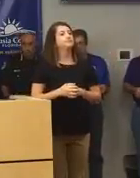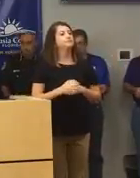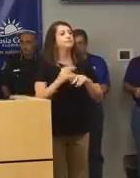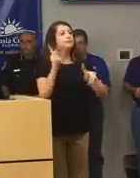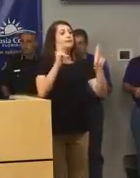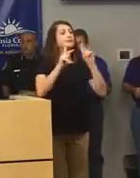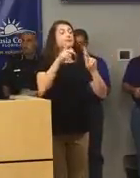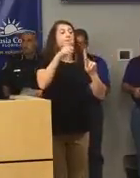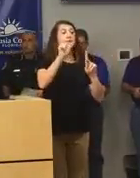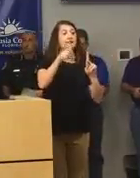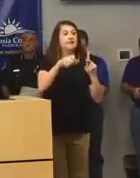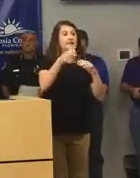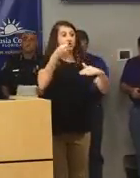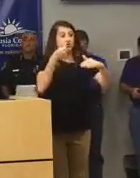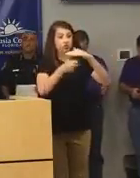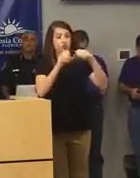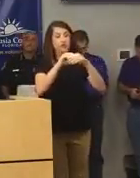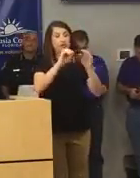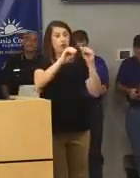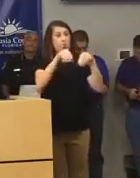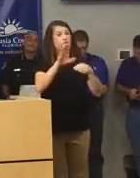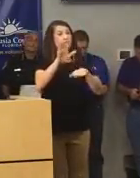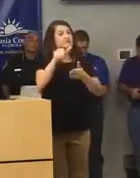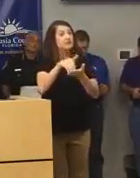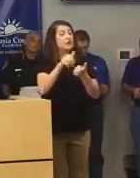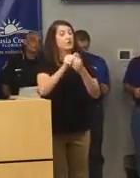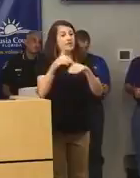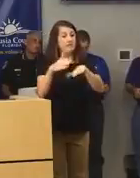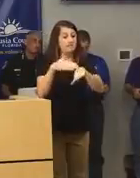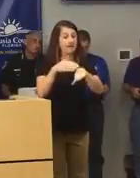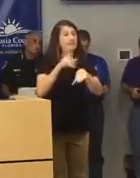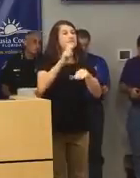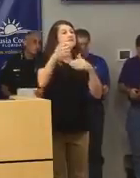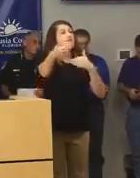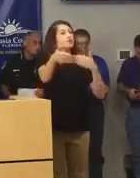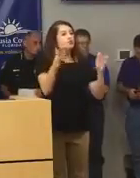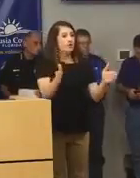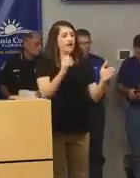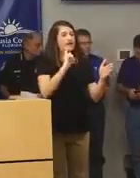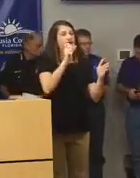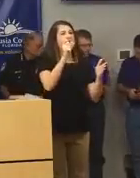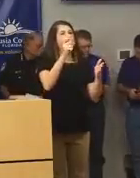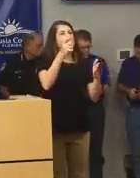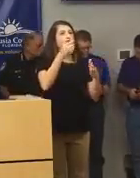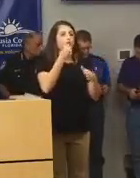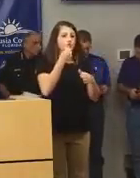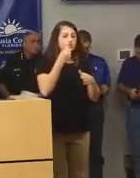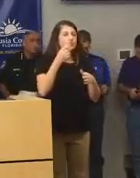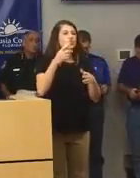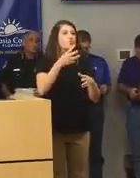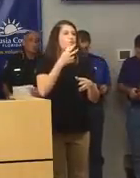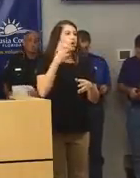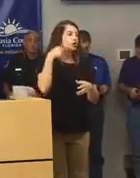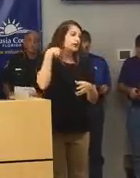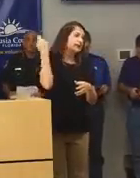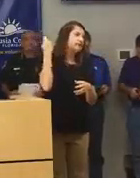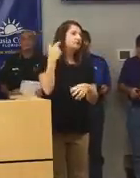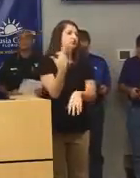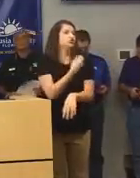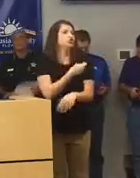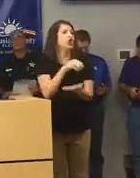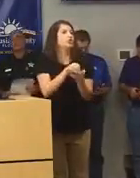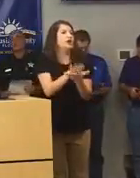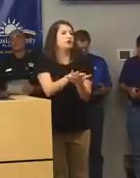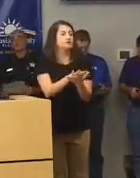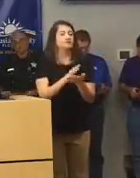Persons seeking shelter at the Ocean Center with a pet need to have a crate and pet supplies, so please bring your food, water, leash, and shot records.